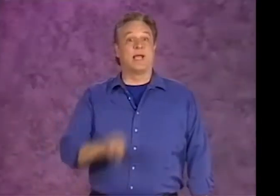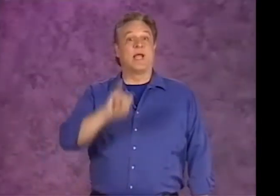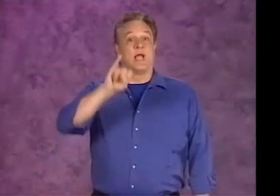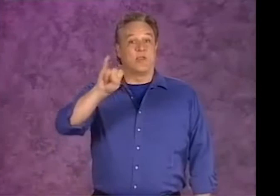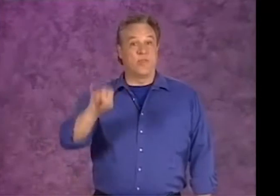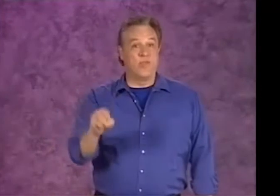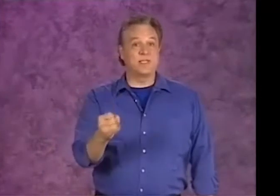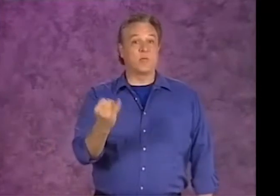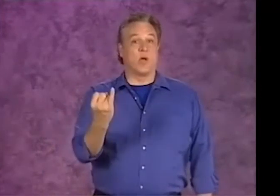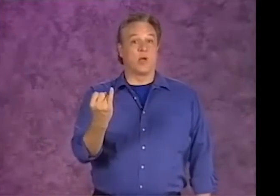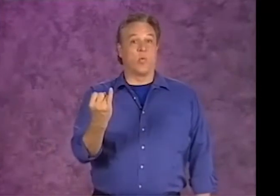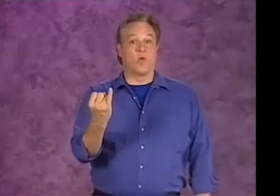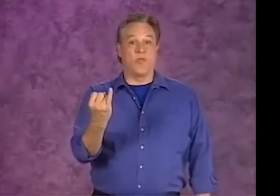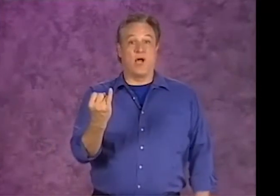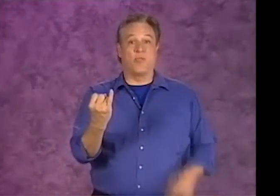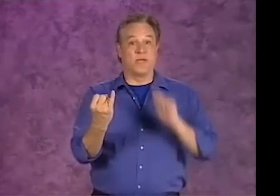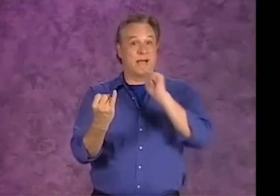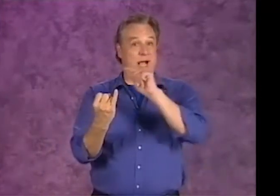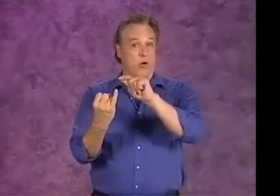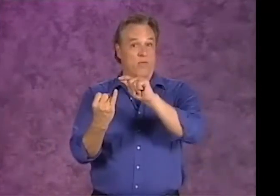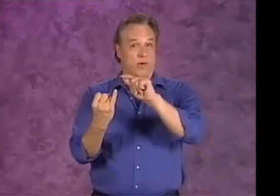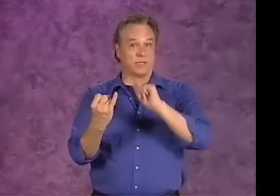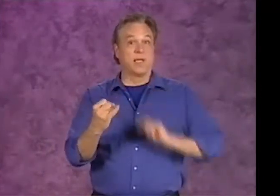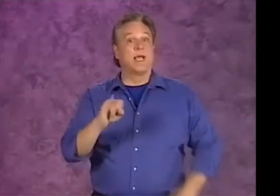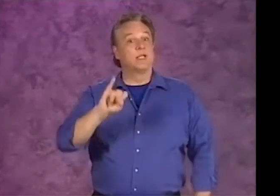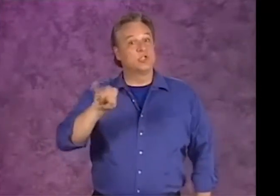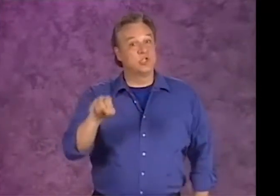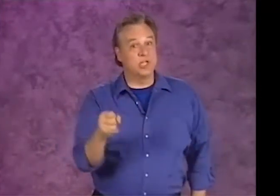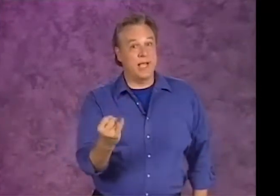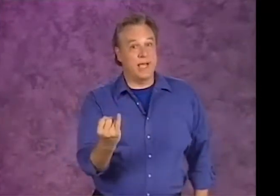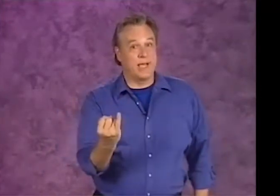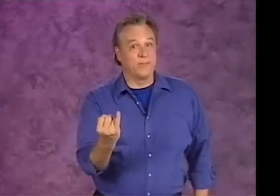it, and a mirror image of a J when you read it.